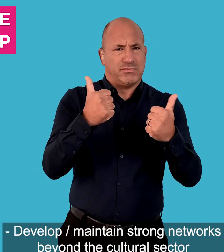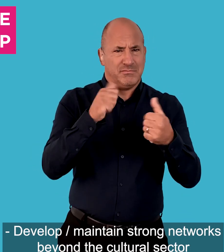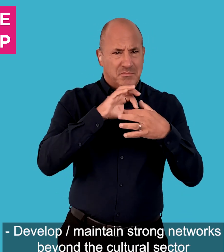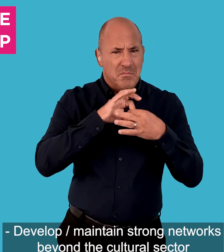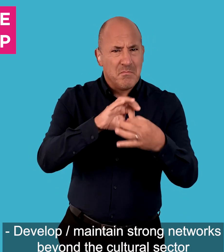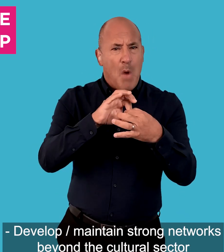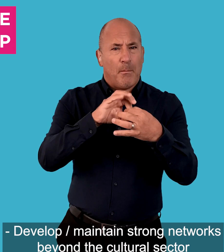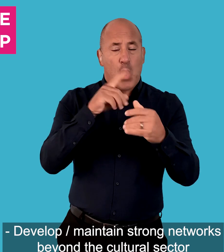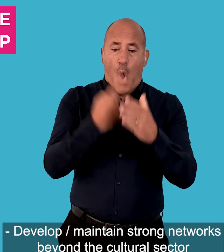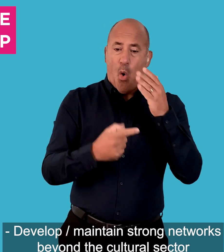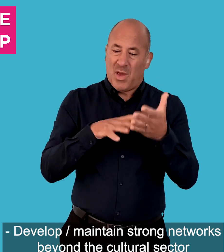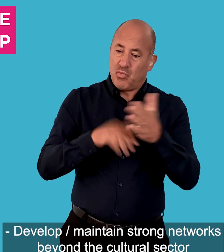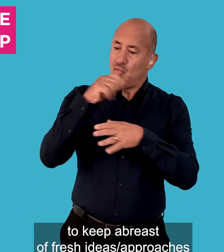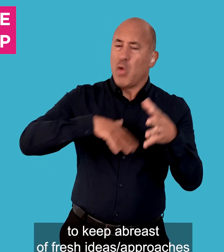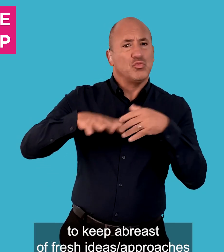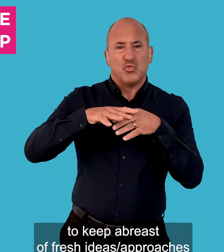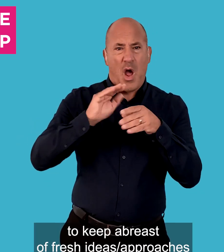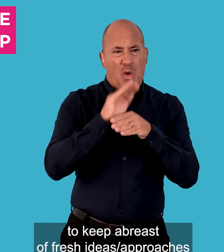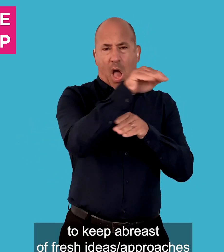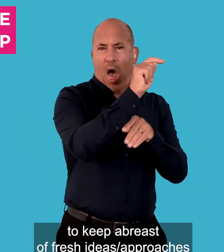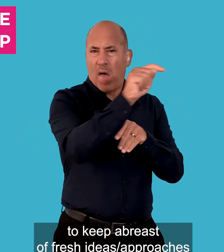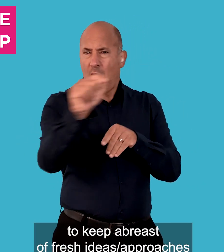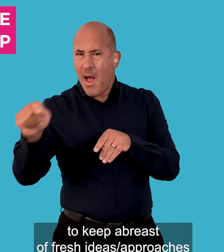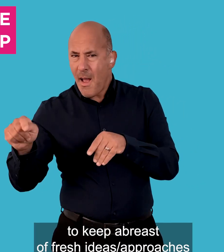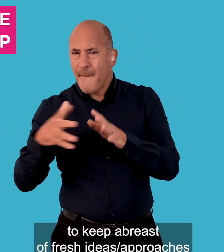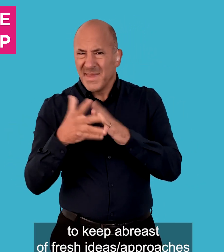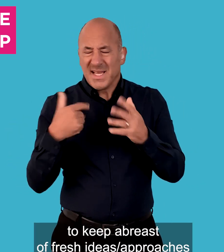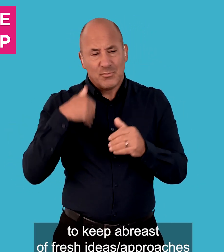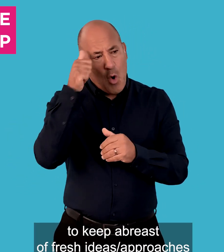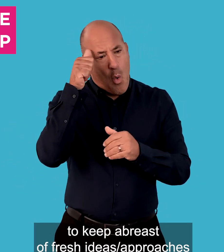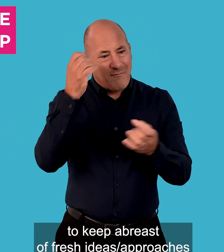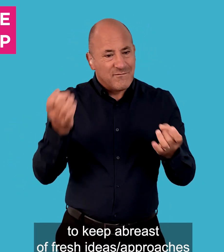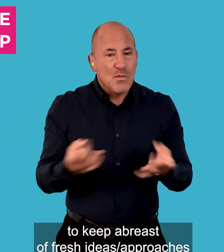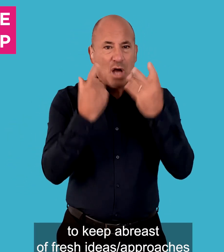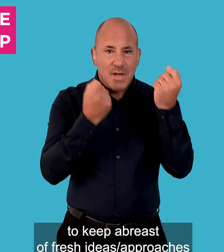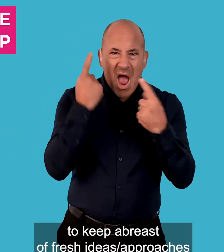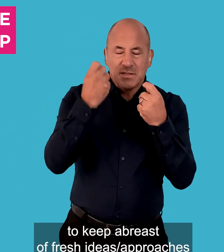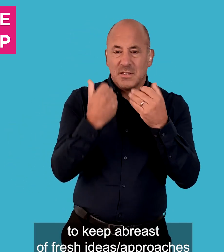Develop/maintain strong networks beyond the cultural sector to keep abreast of fresh ideas/approaches.